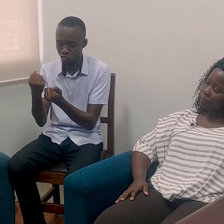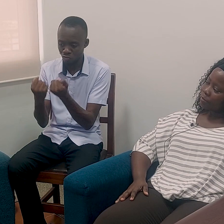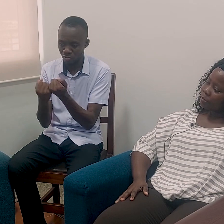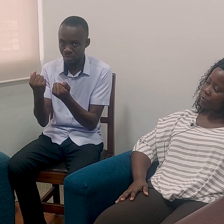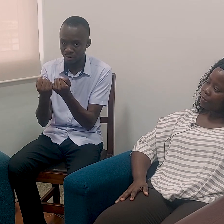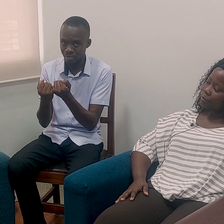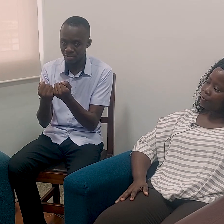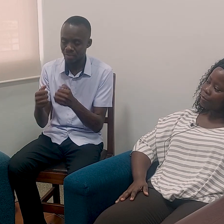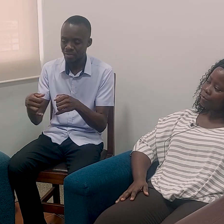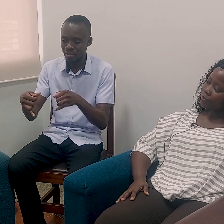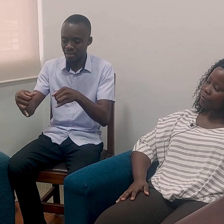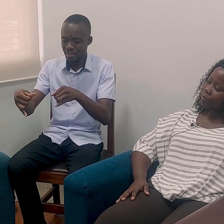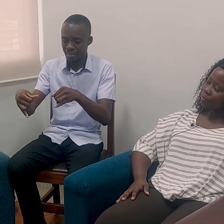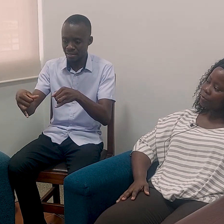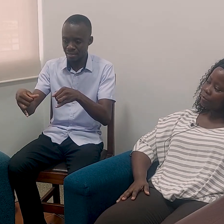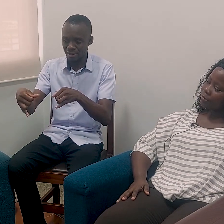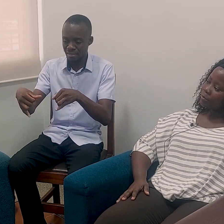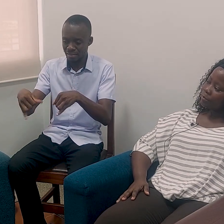to